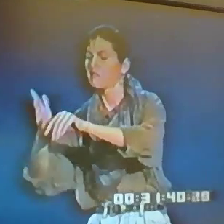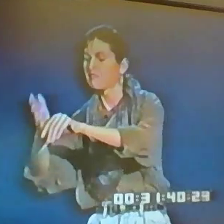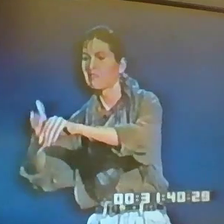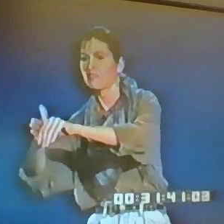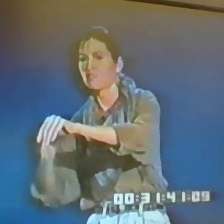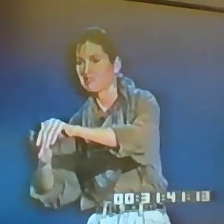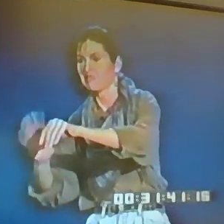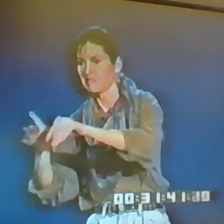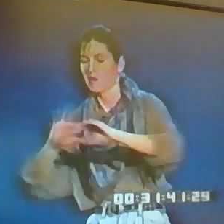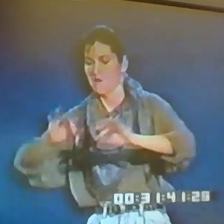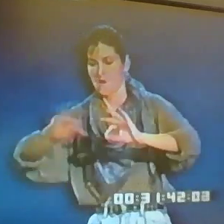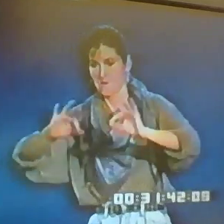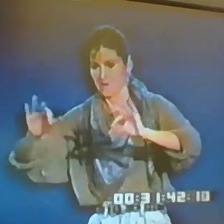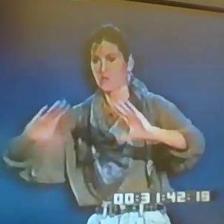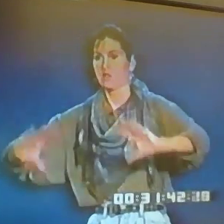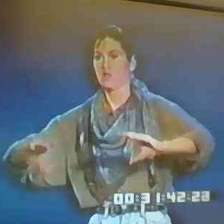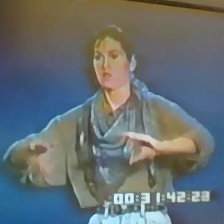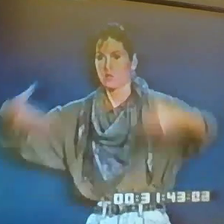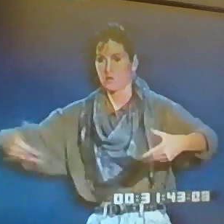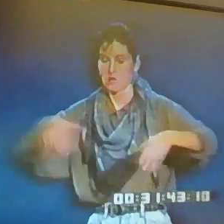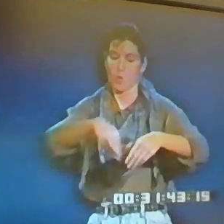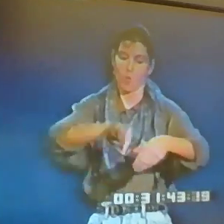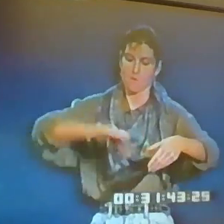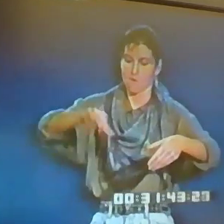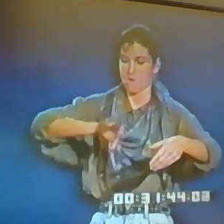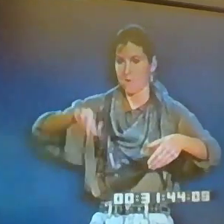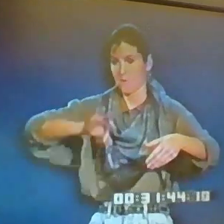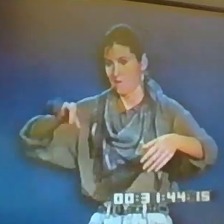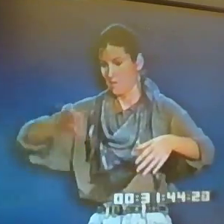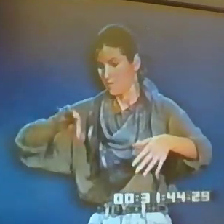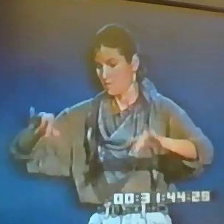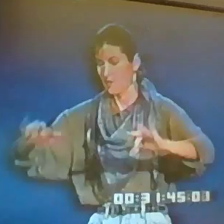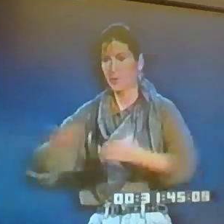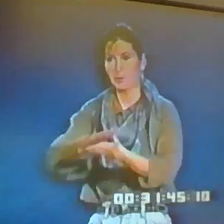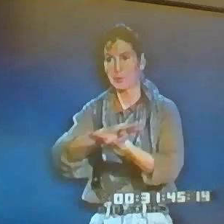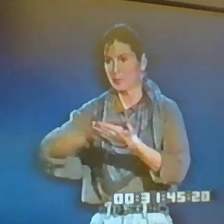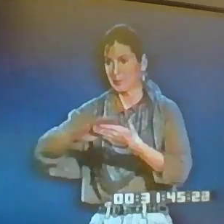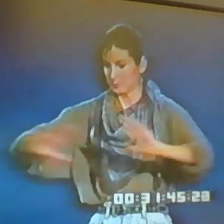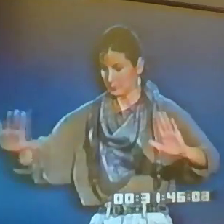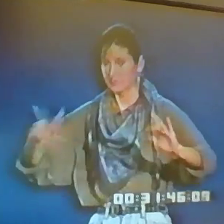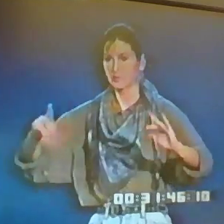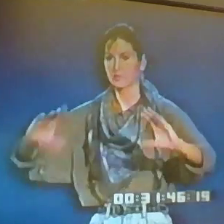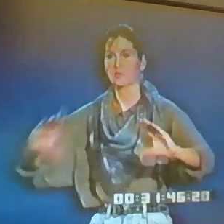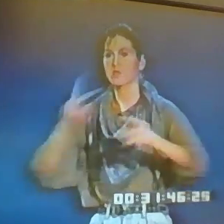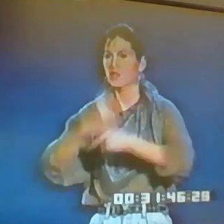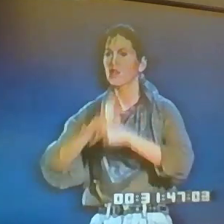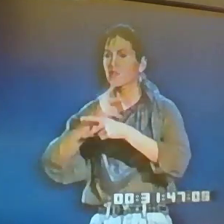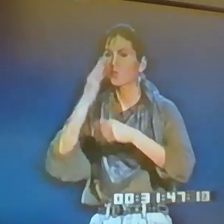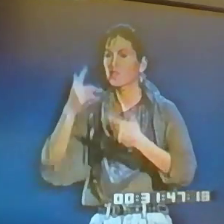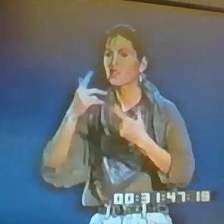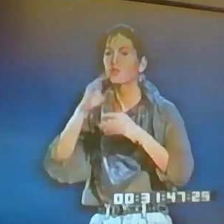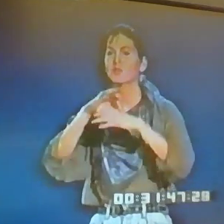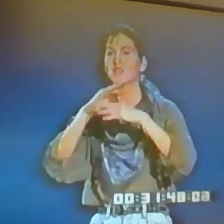the scales need to be taken off of the fish. But make sure that while you are descaling, you are very